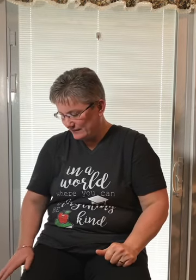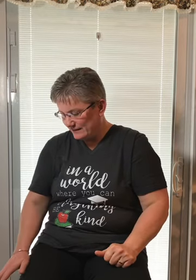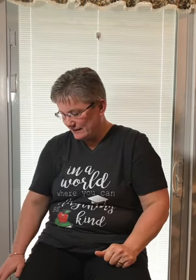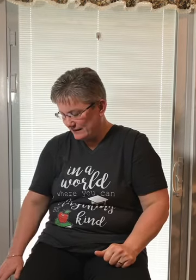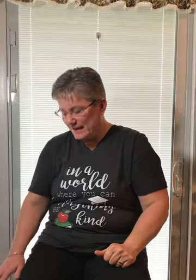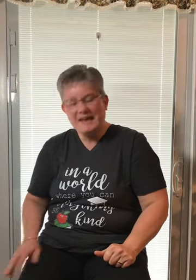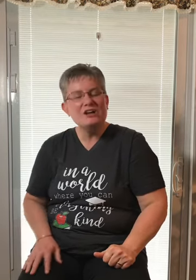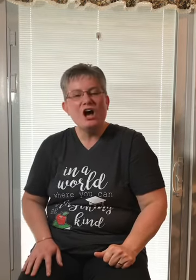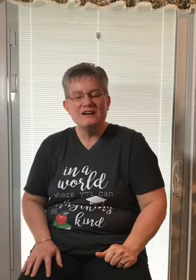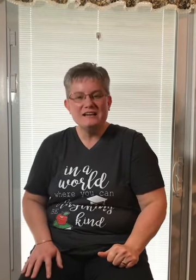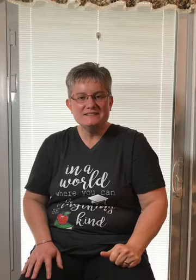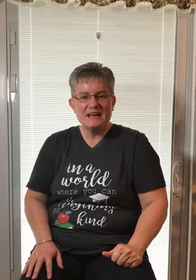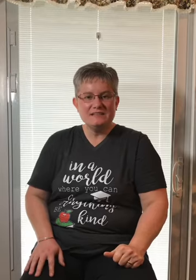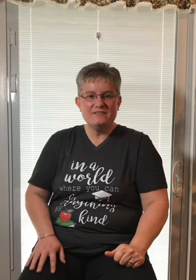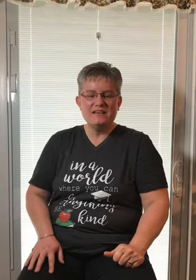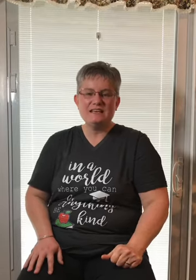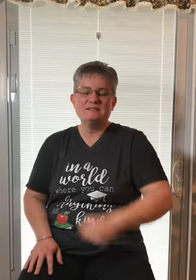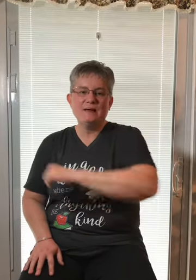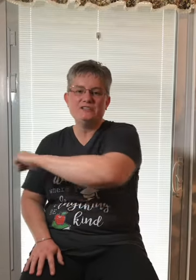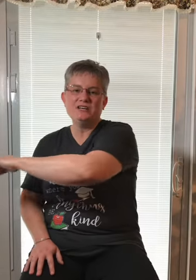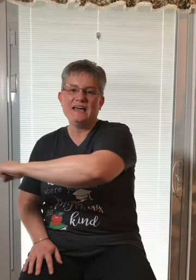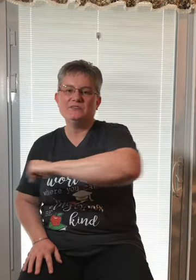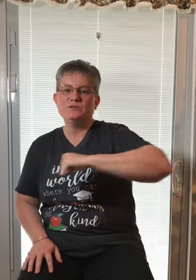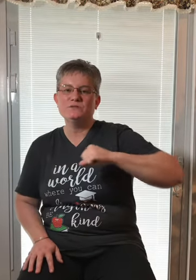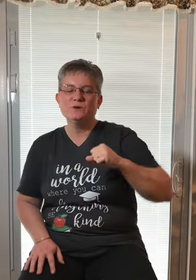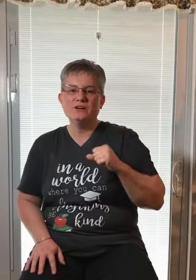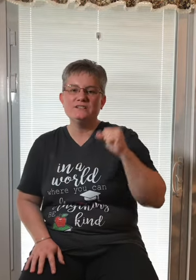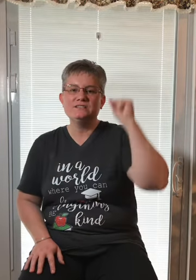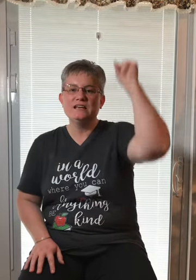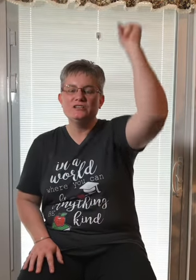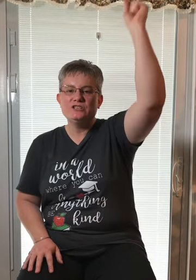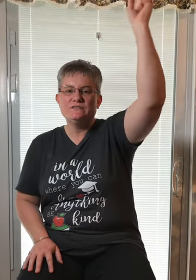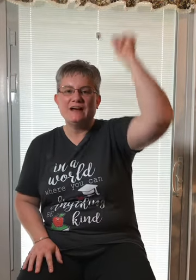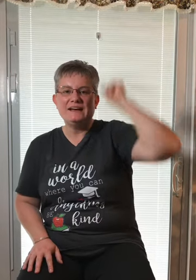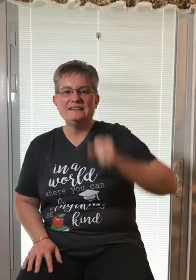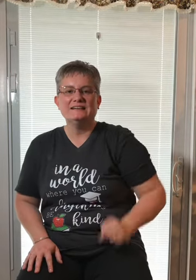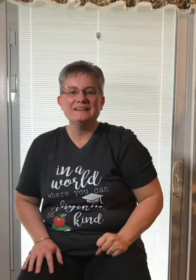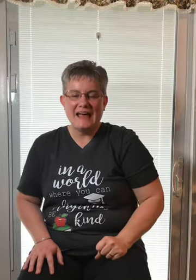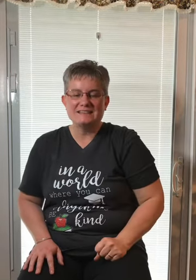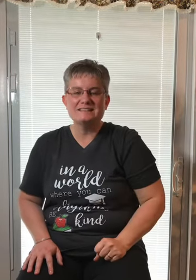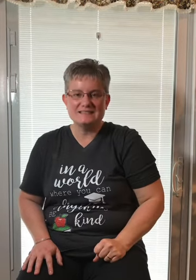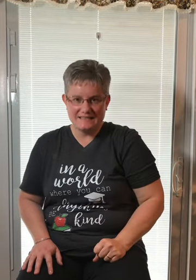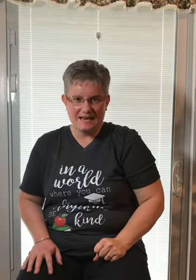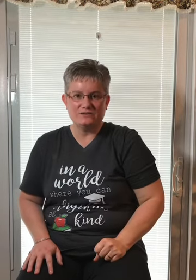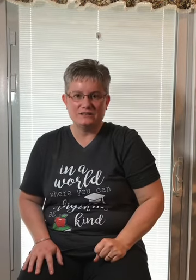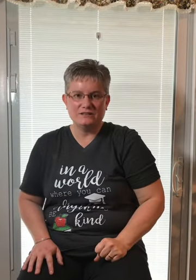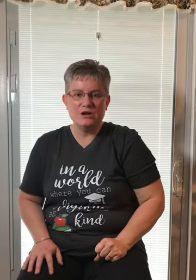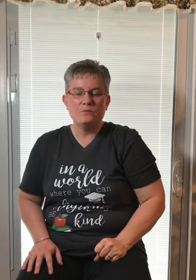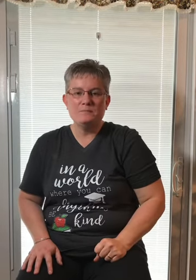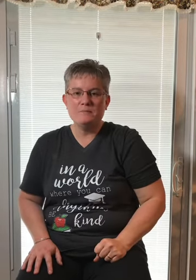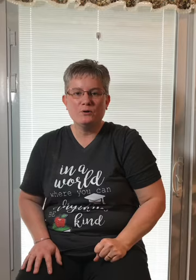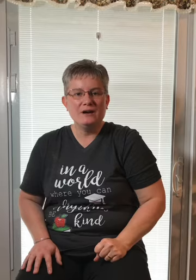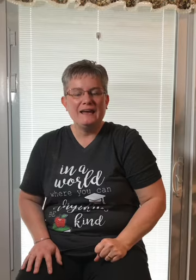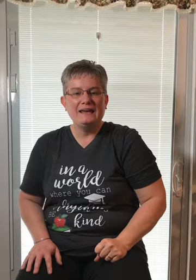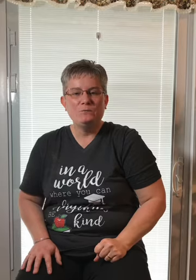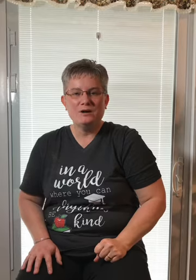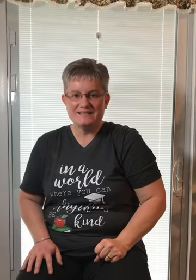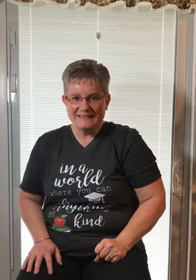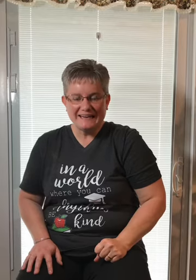Okay. Our next activity is punching out those words to find the last sound. Remember, in words like